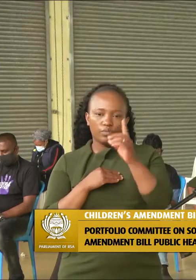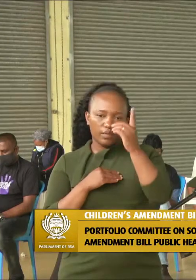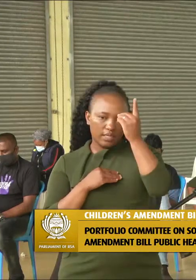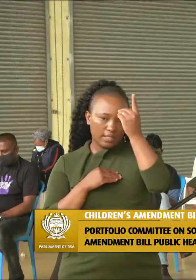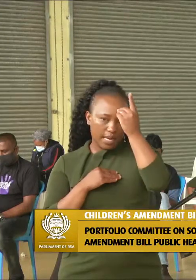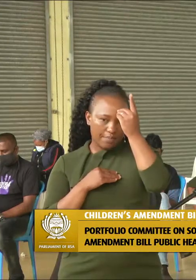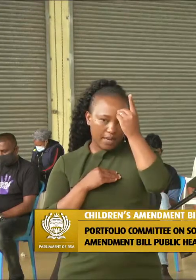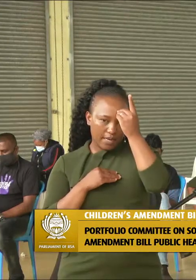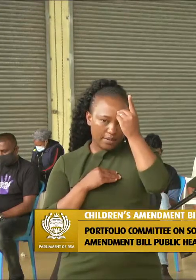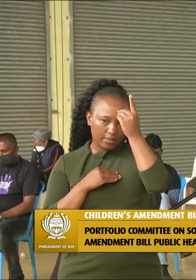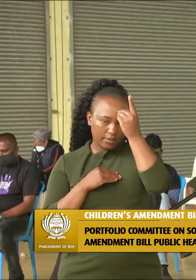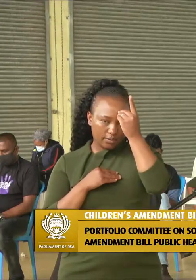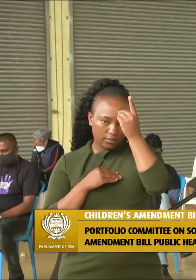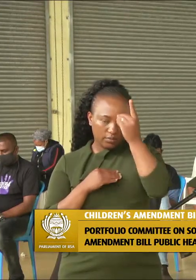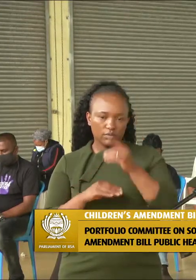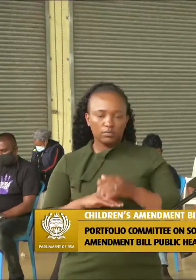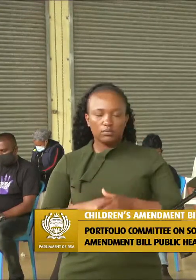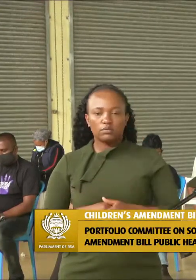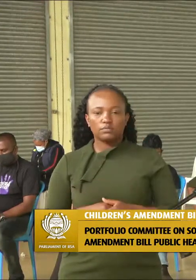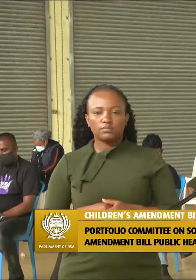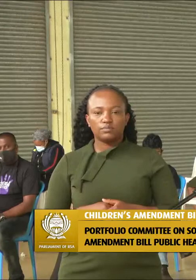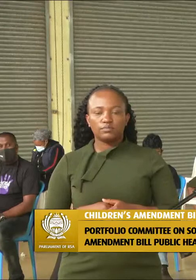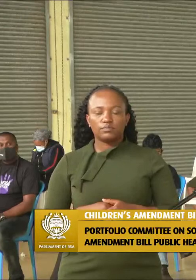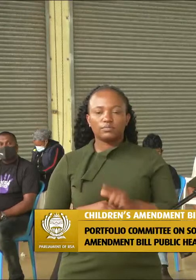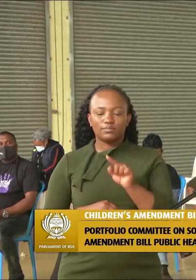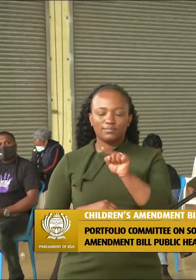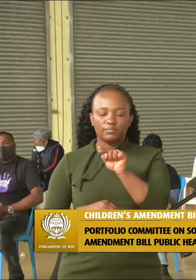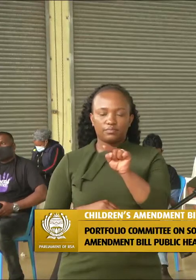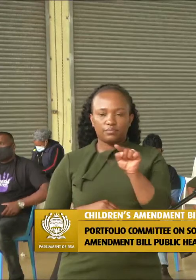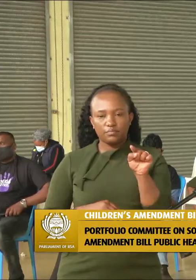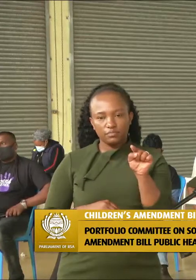Ikheli le email lithi Durban dash